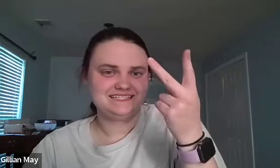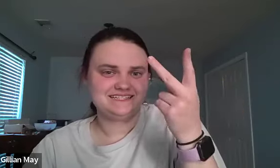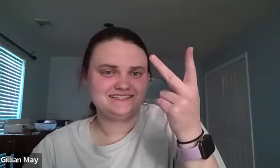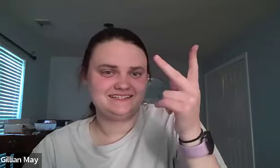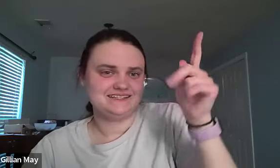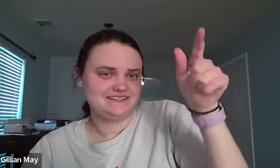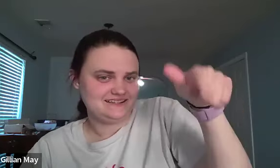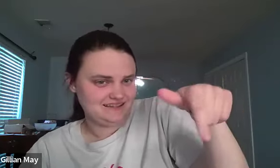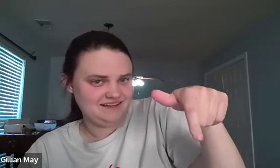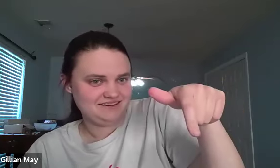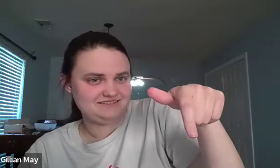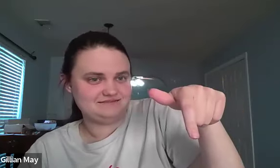See later.